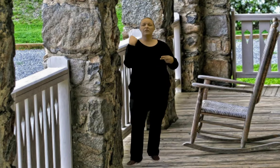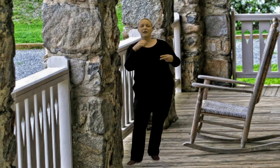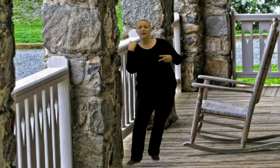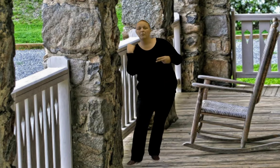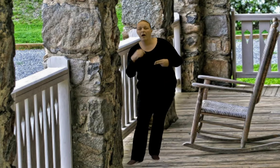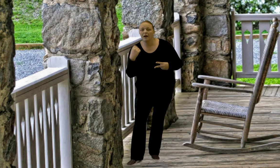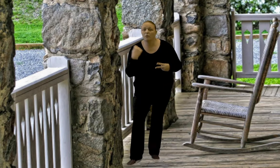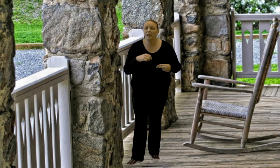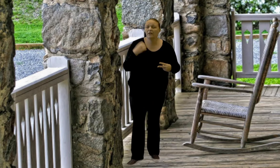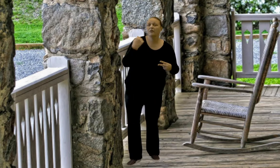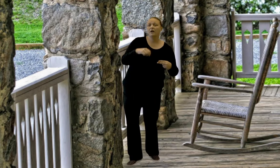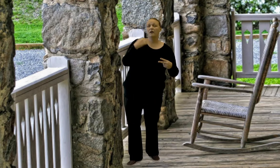She brought with her